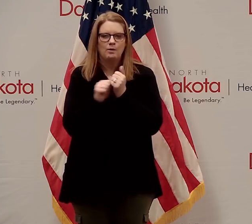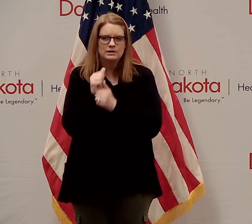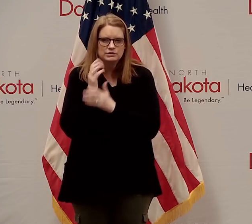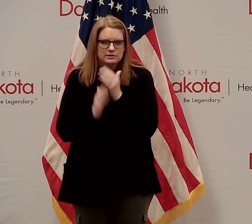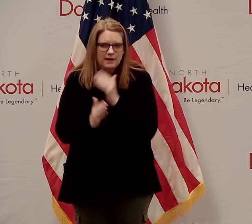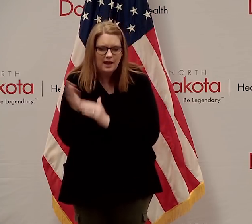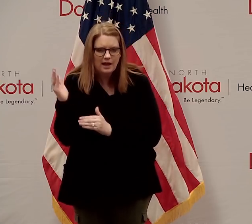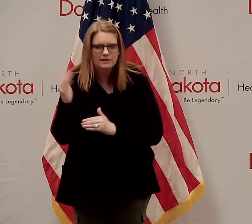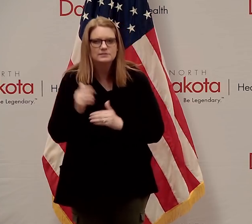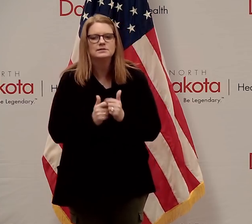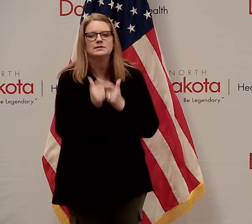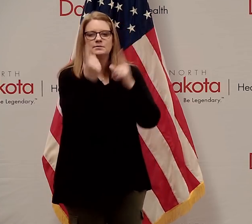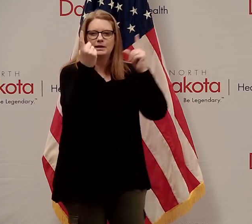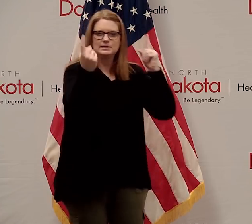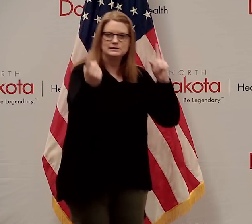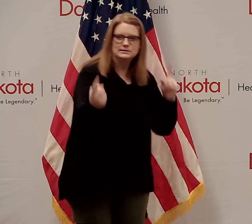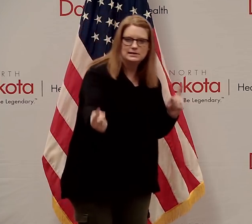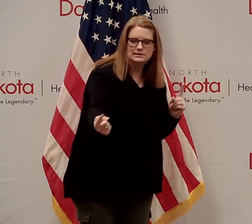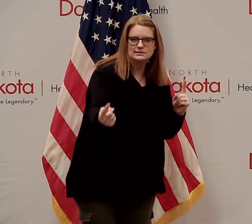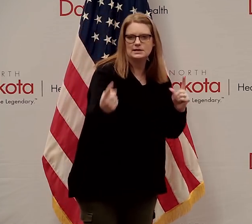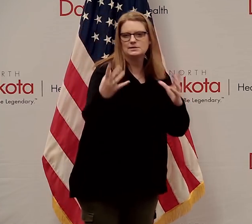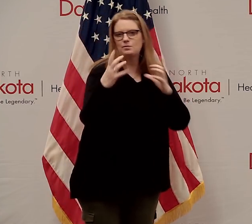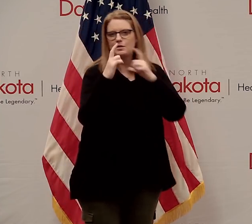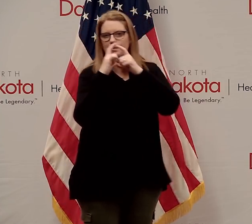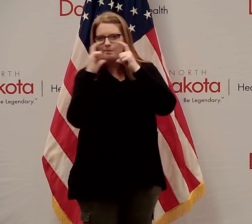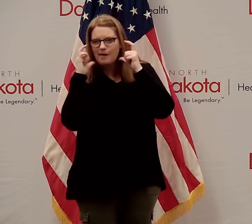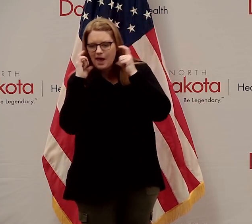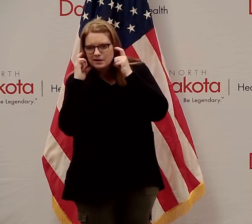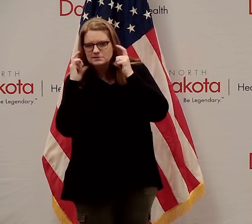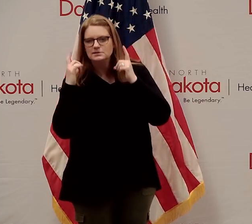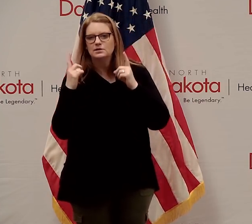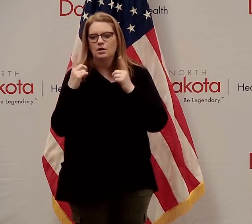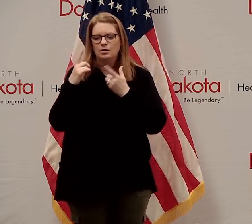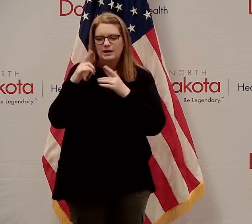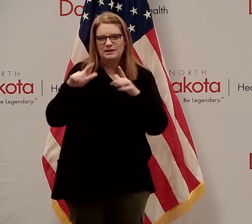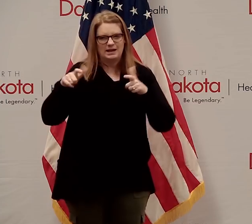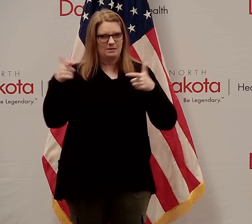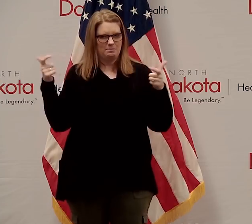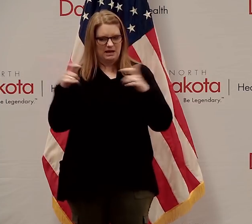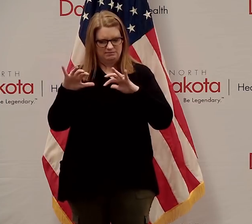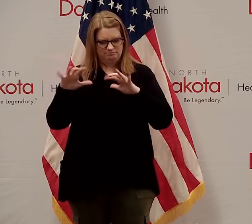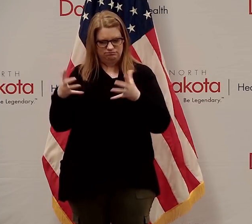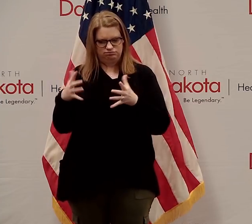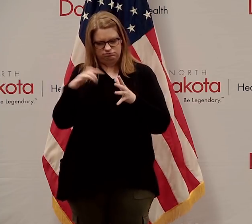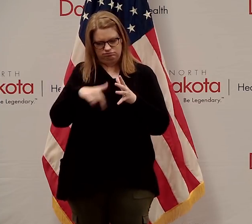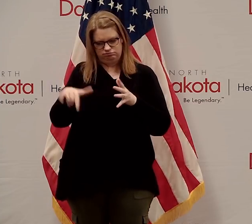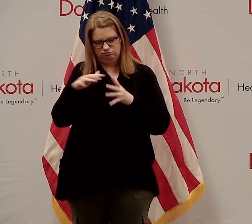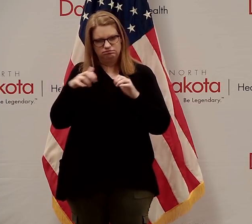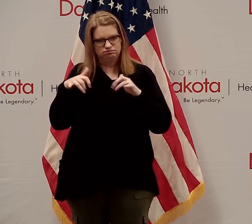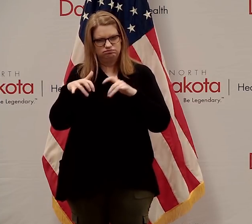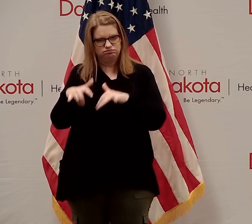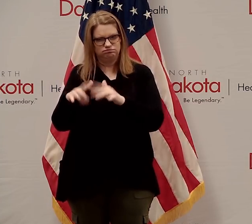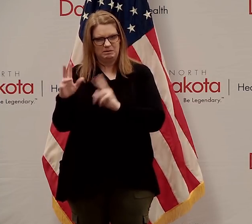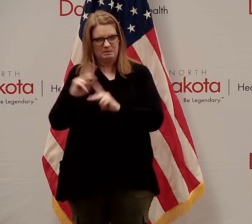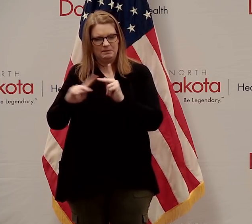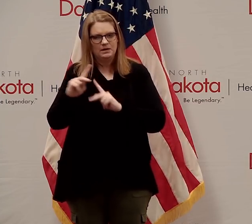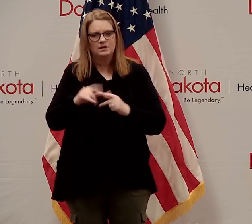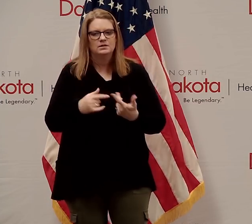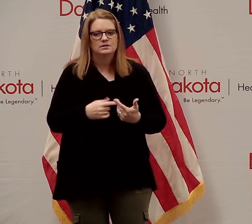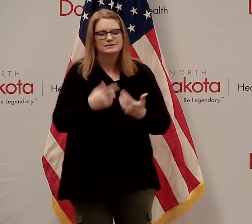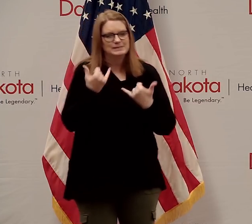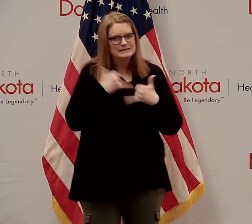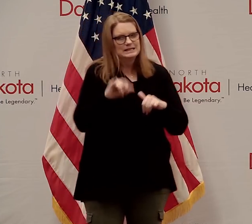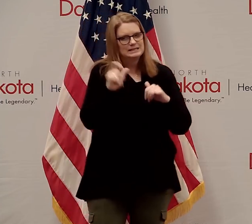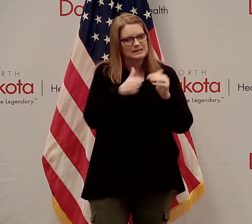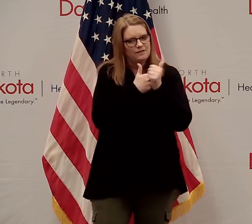maintaining your distance, wearing a mask if you're not able to maintain distance. We want to make sure that we continue to apply all of the North Dakota